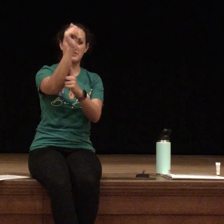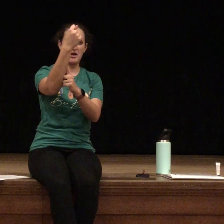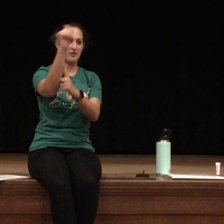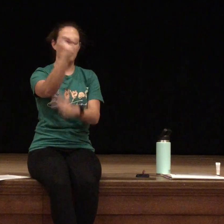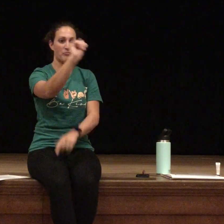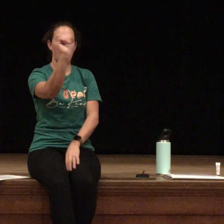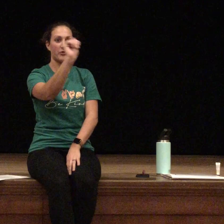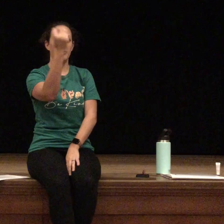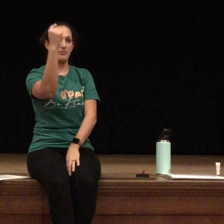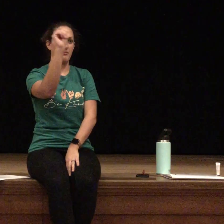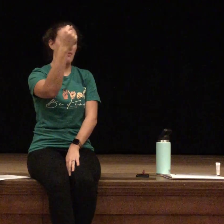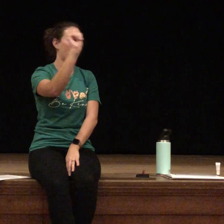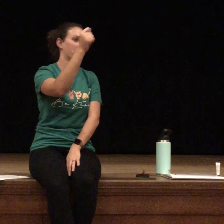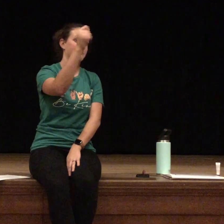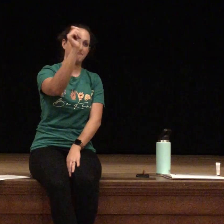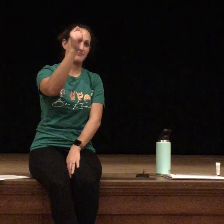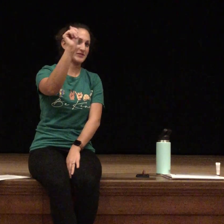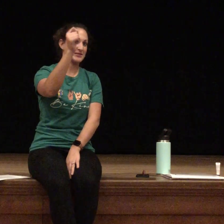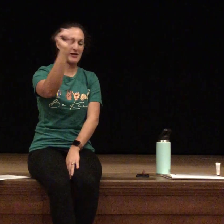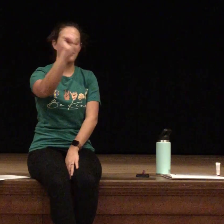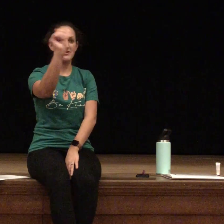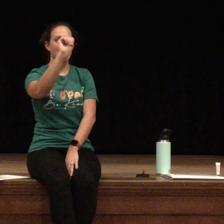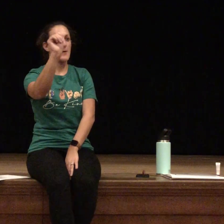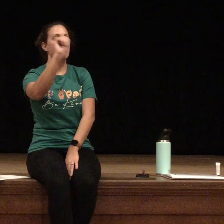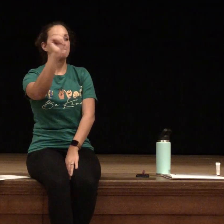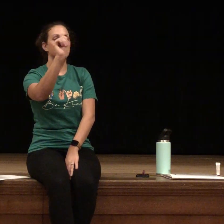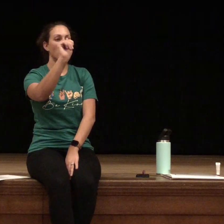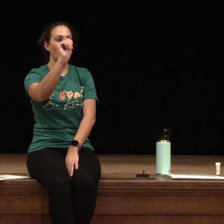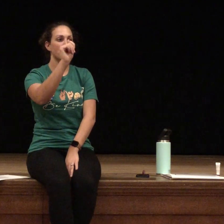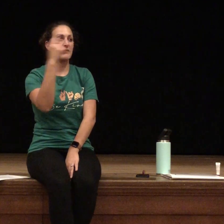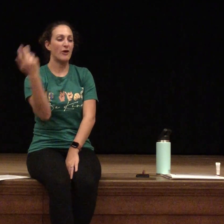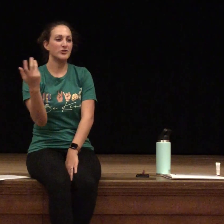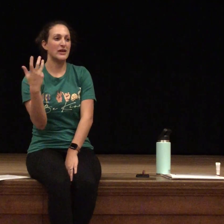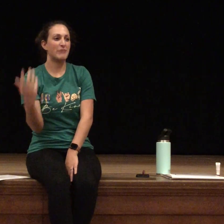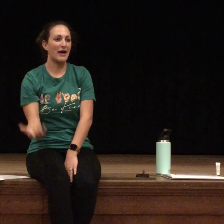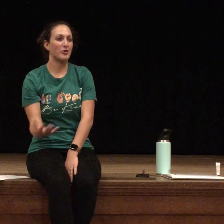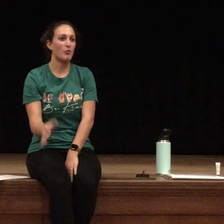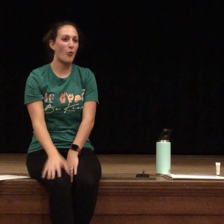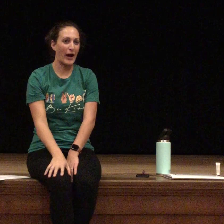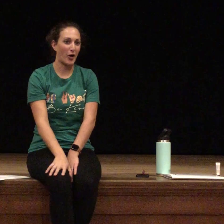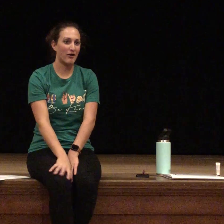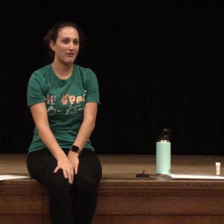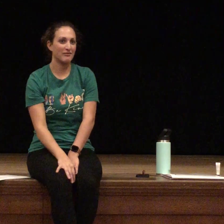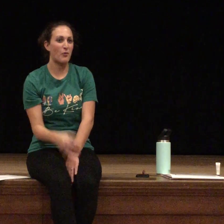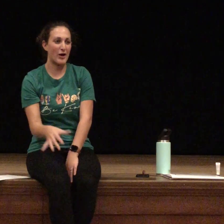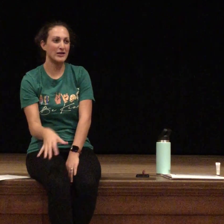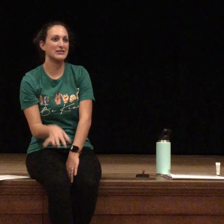matter. Bathroom, bathroom. Doesn't matter. So, how would you say bathroom where? Where is the